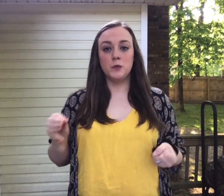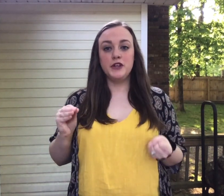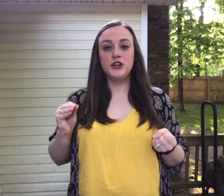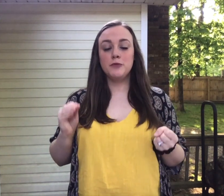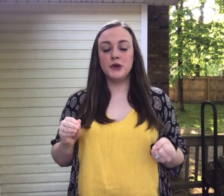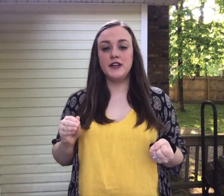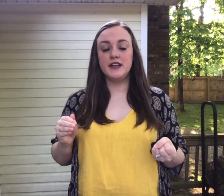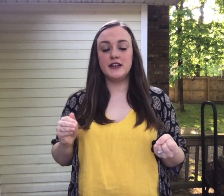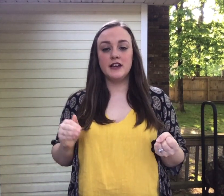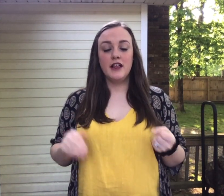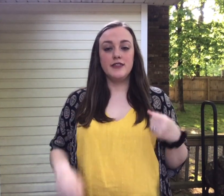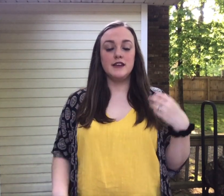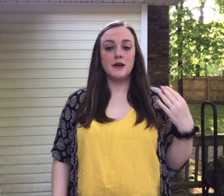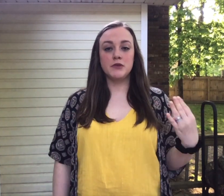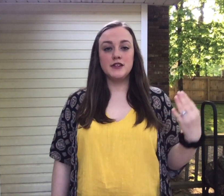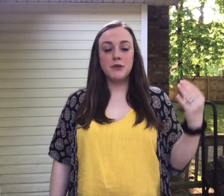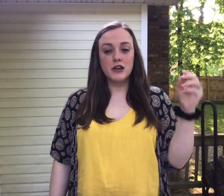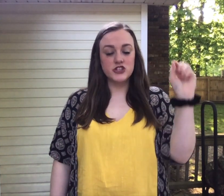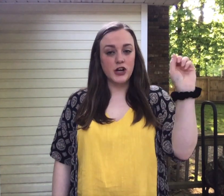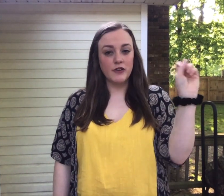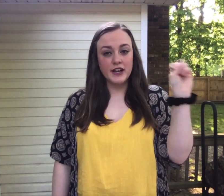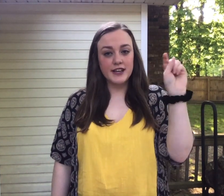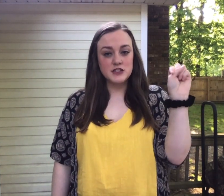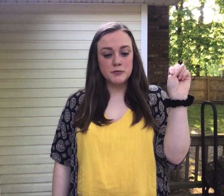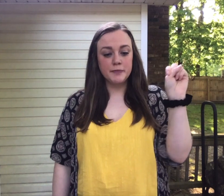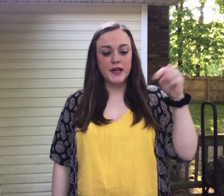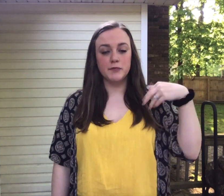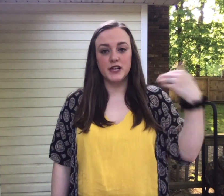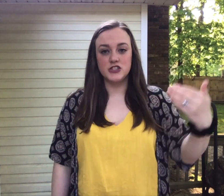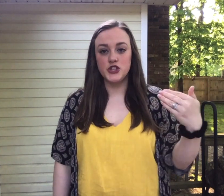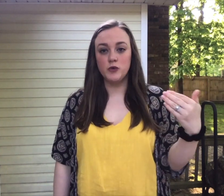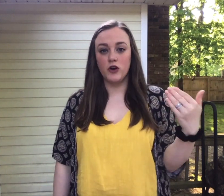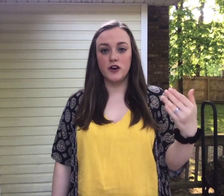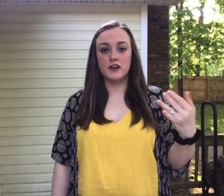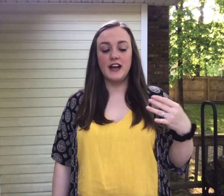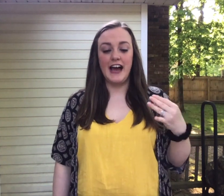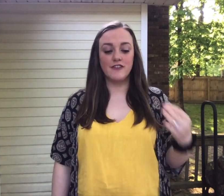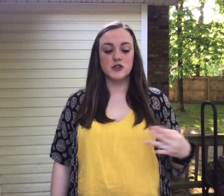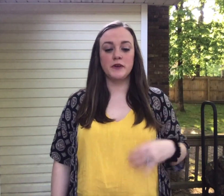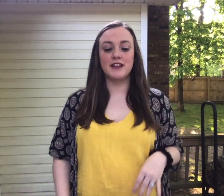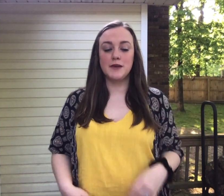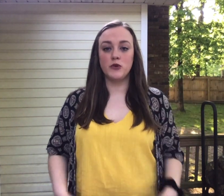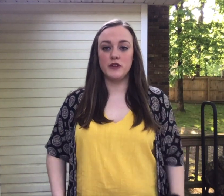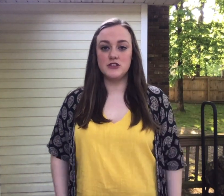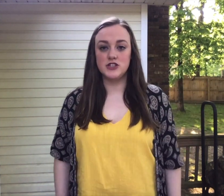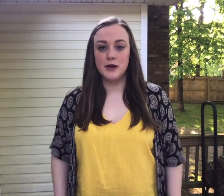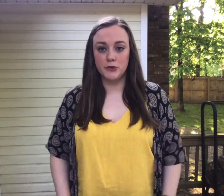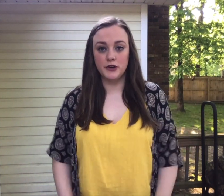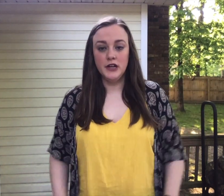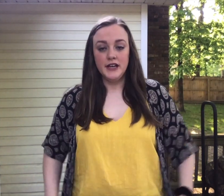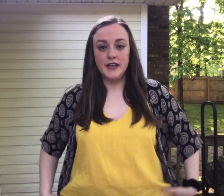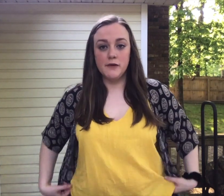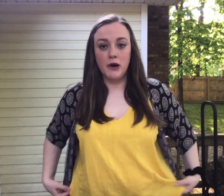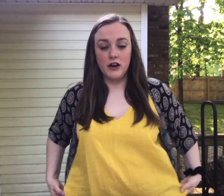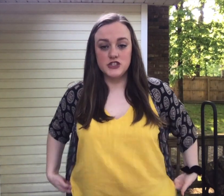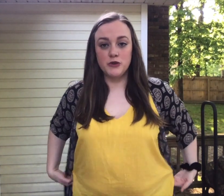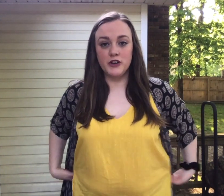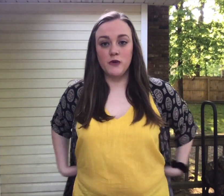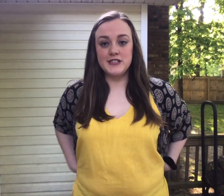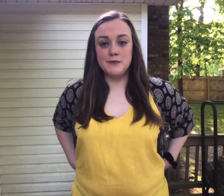you're putting the number in the box, you're not writing it super big, because you are, after we label each number in a box, you are going to be